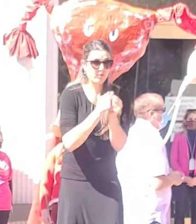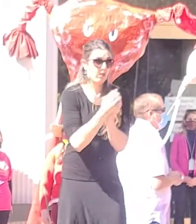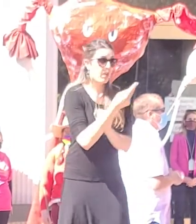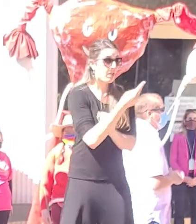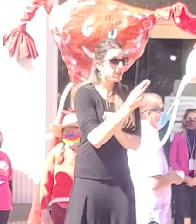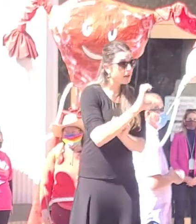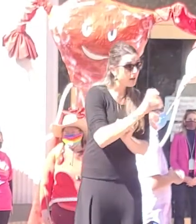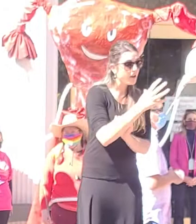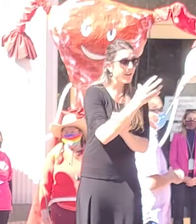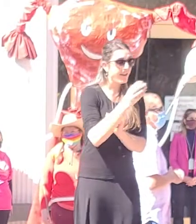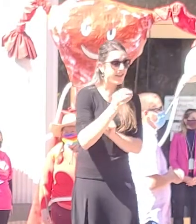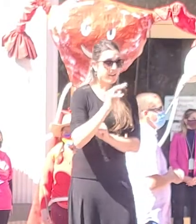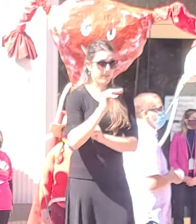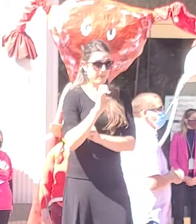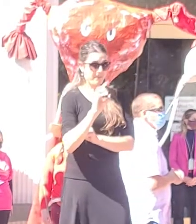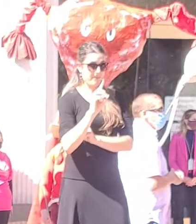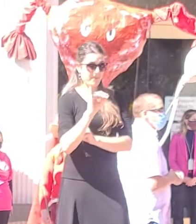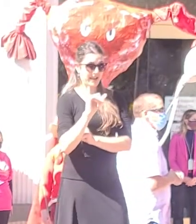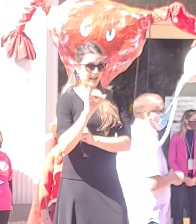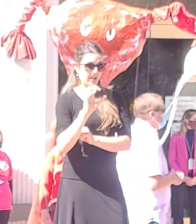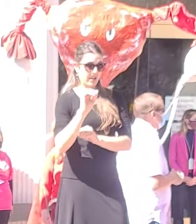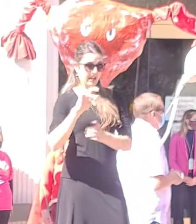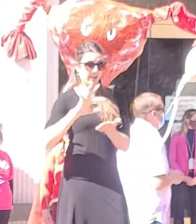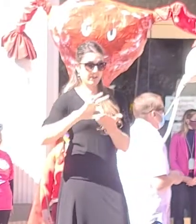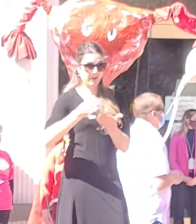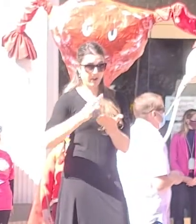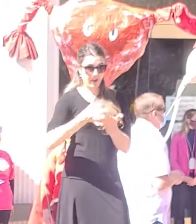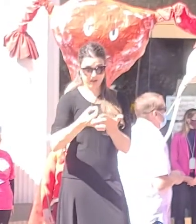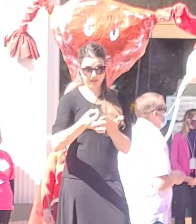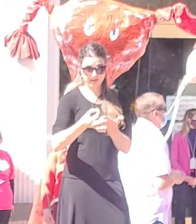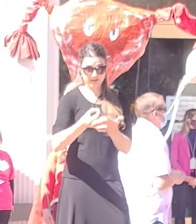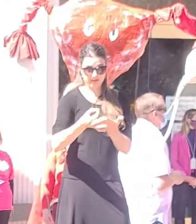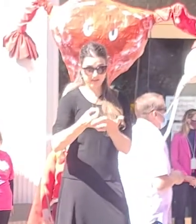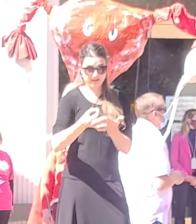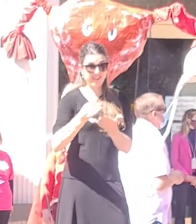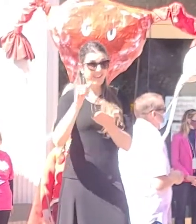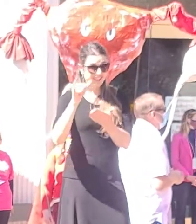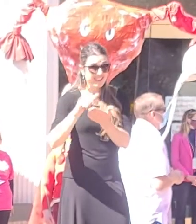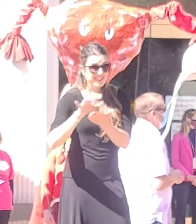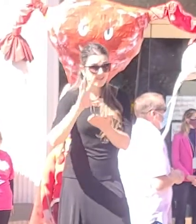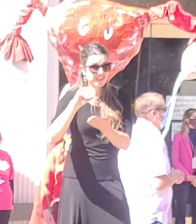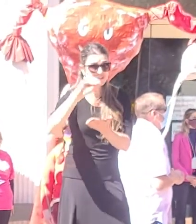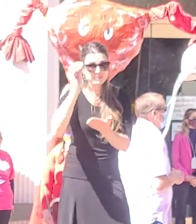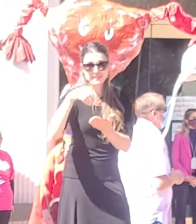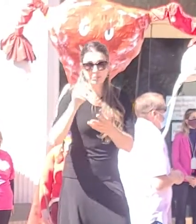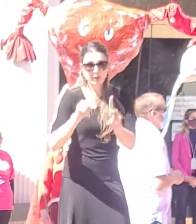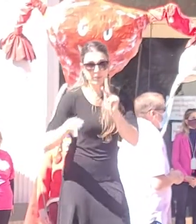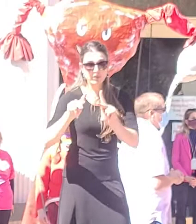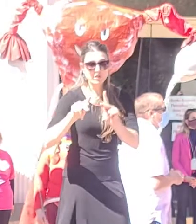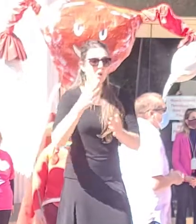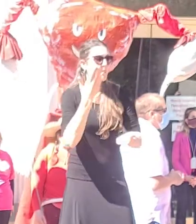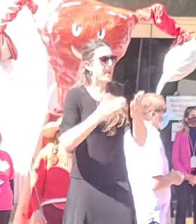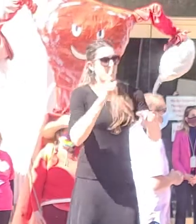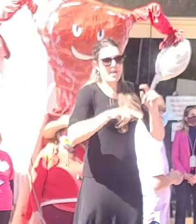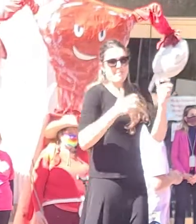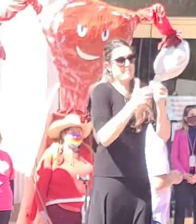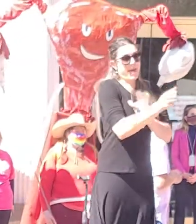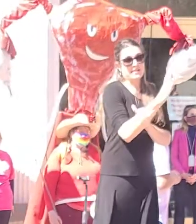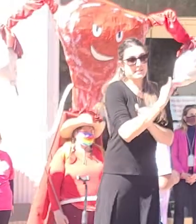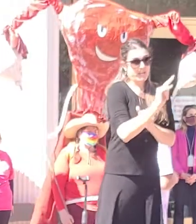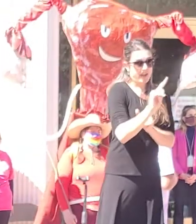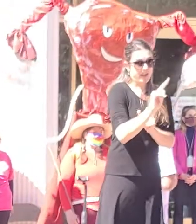That's 50% of the population. So you may not be able to get a bill passed, but you can